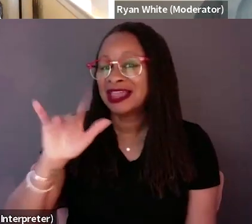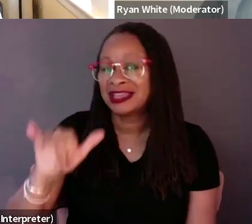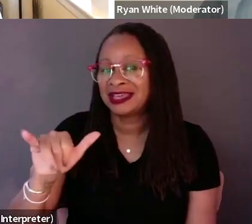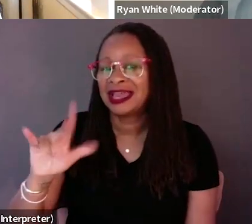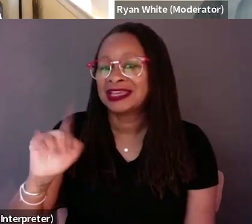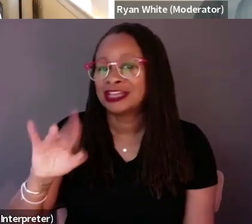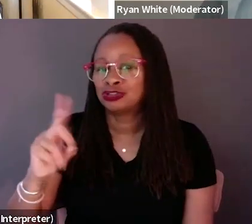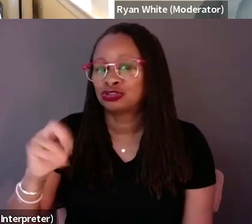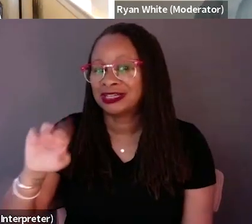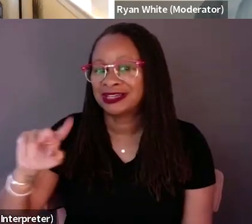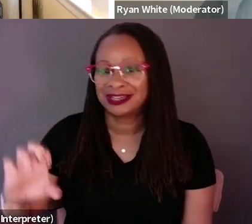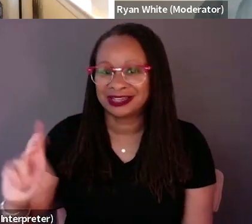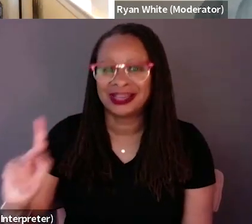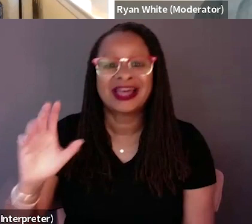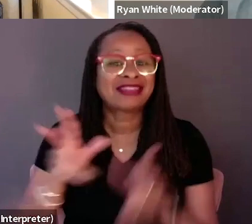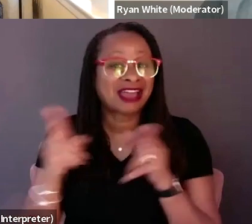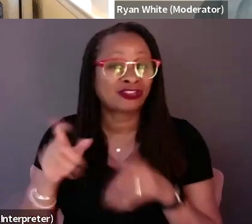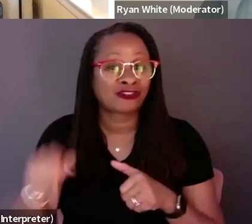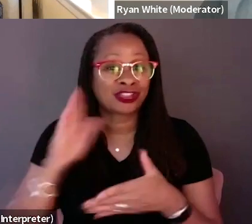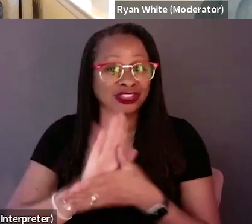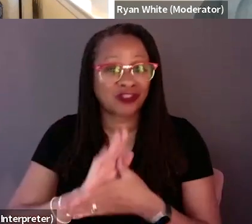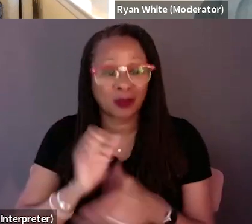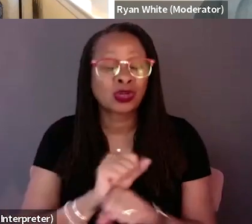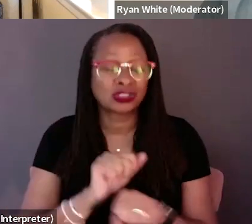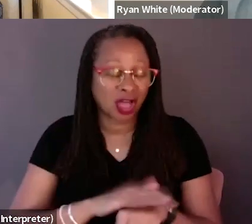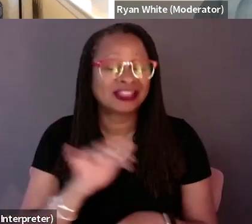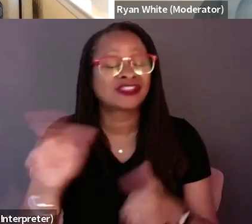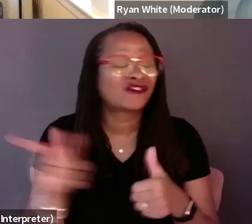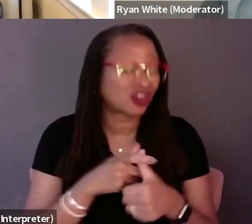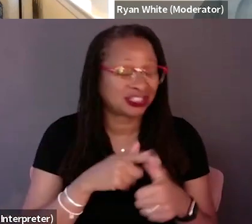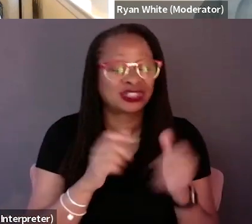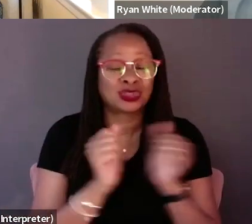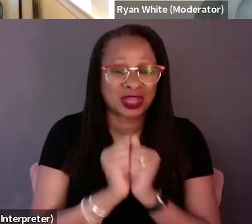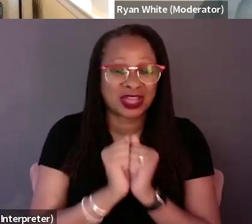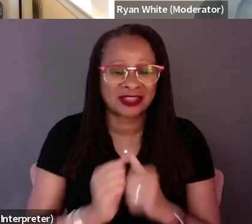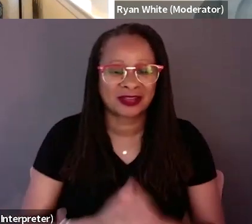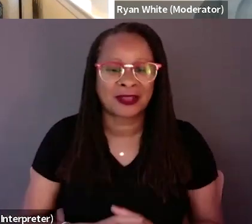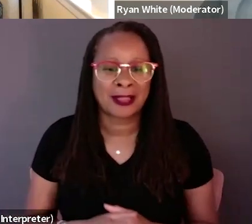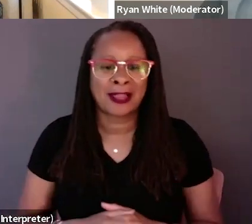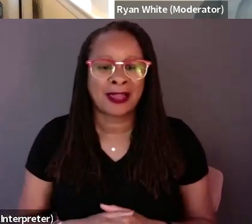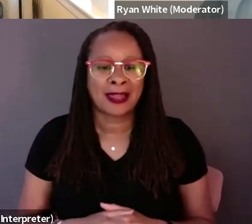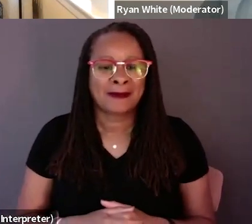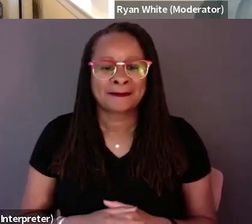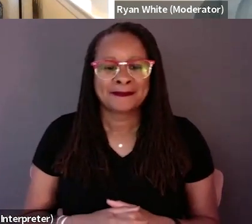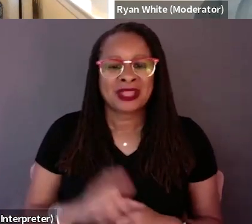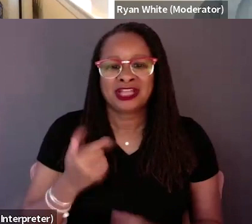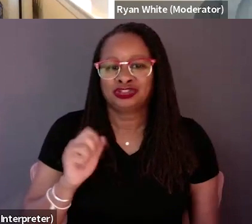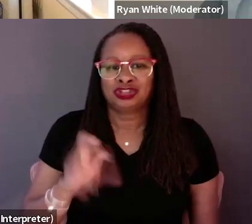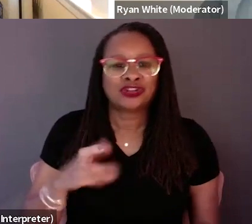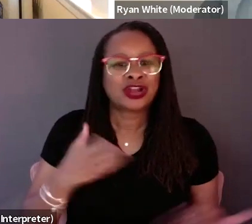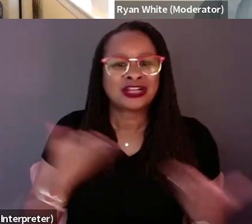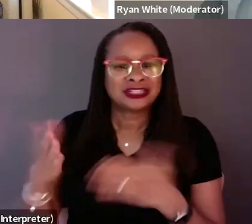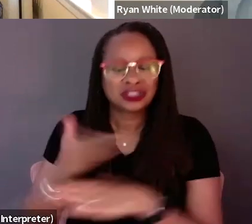and I worked on. And so I'm like, some gender, here's a song, some gender